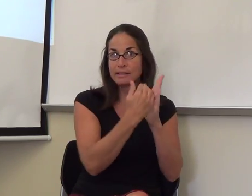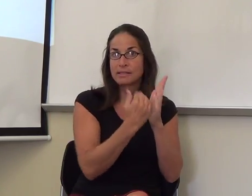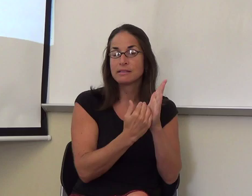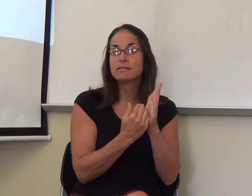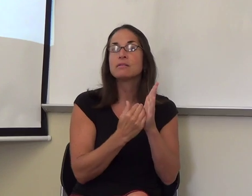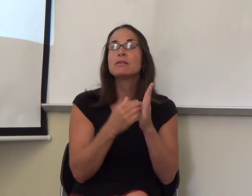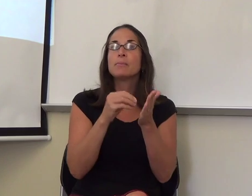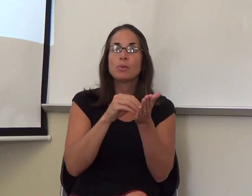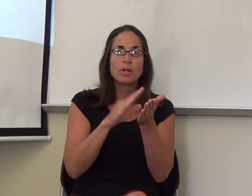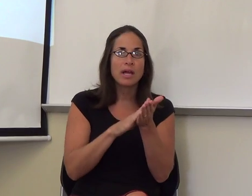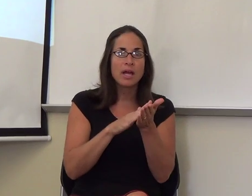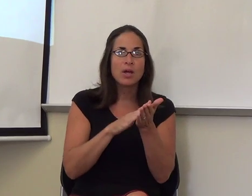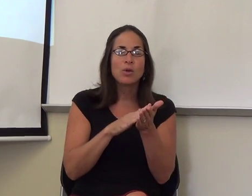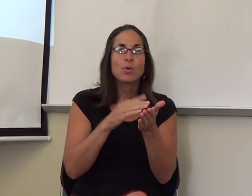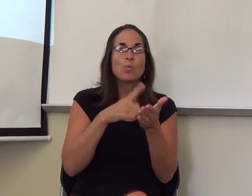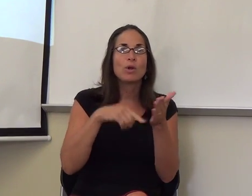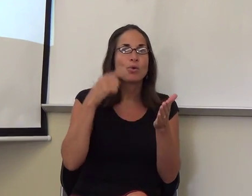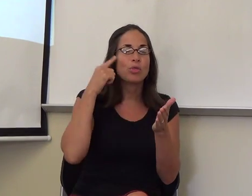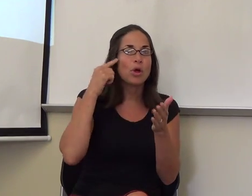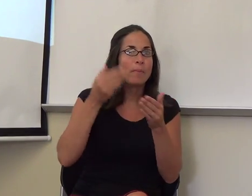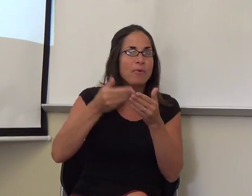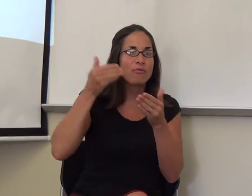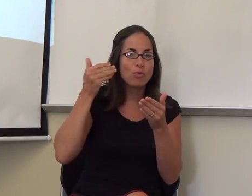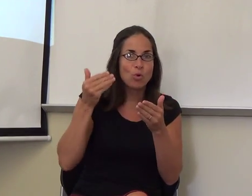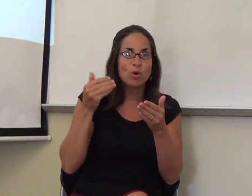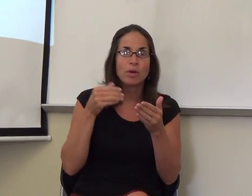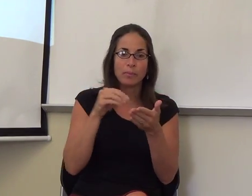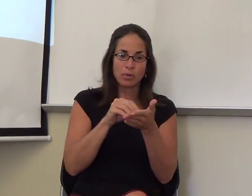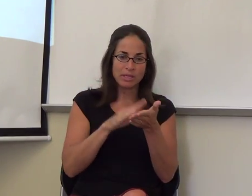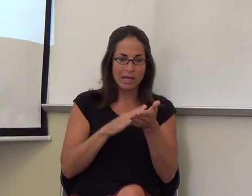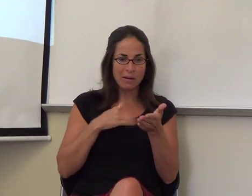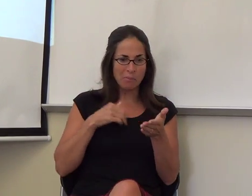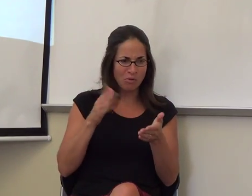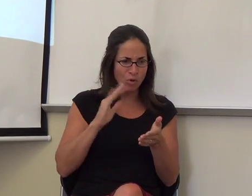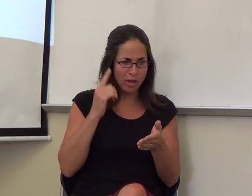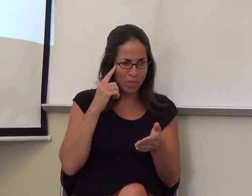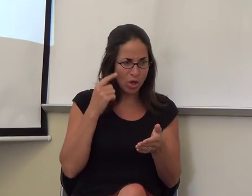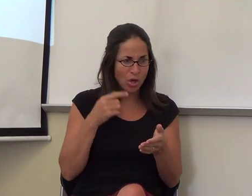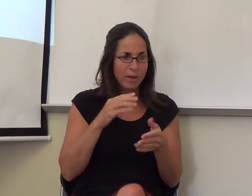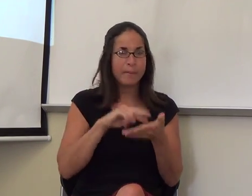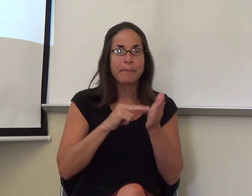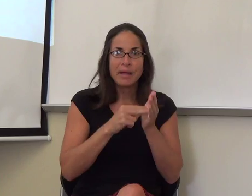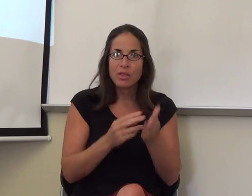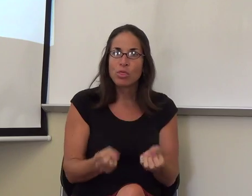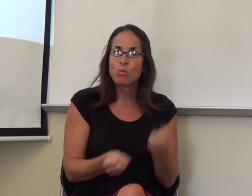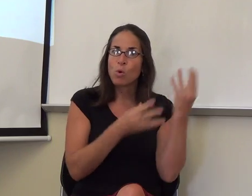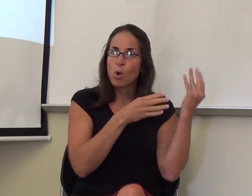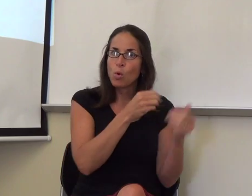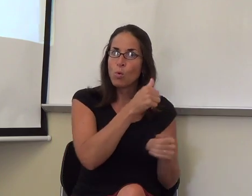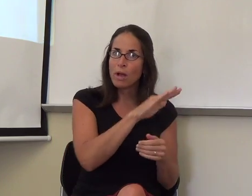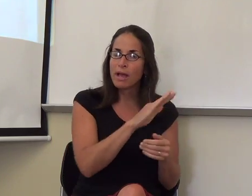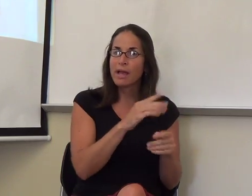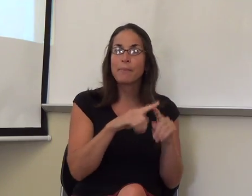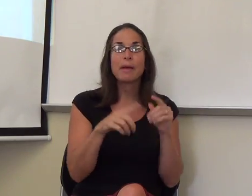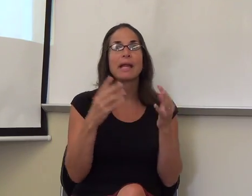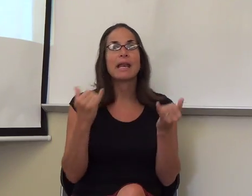that you thought it meant. I thought it meant throwaway. Now I see that I was reading the wrong word. It means, in this,